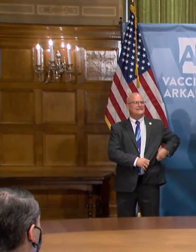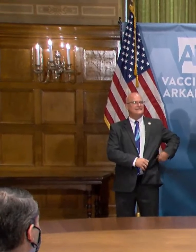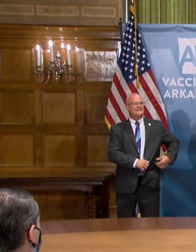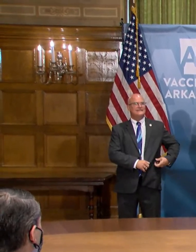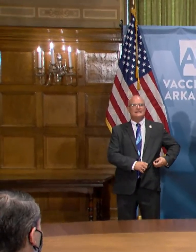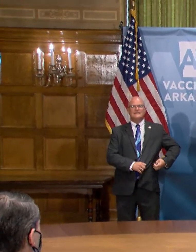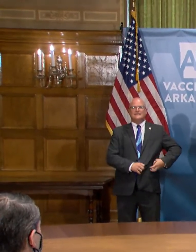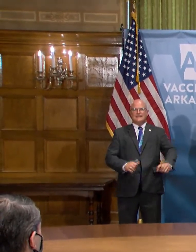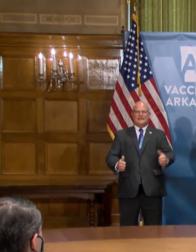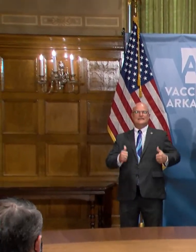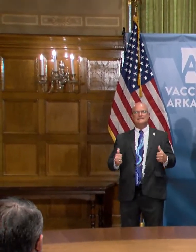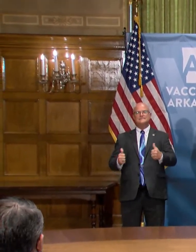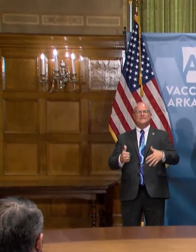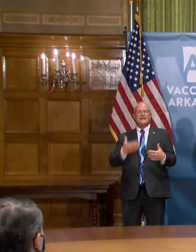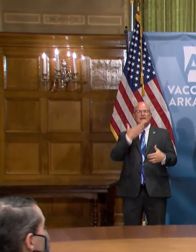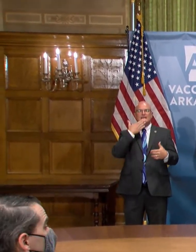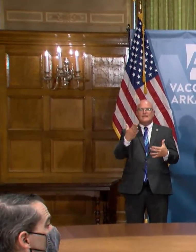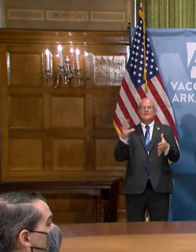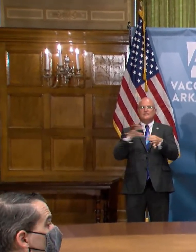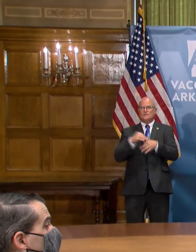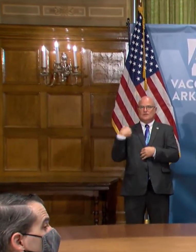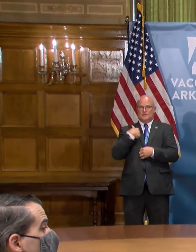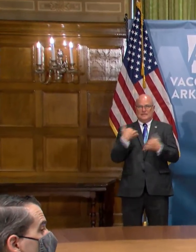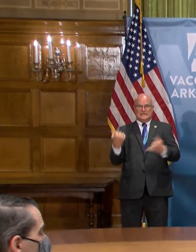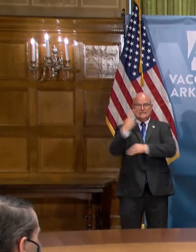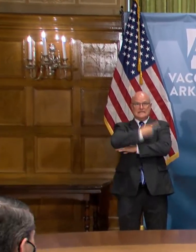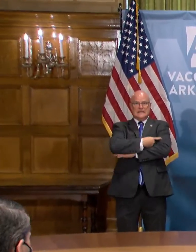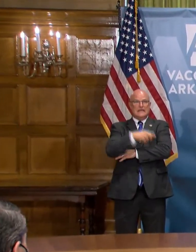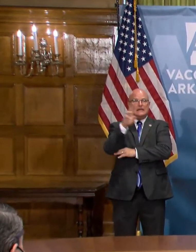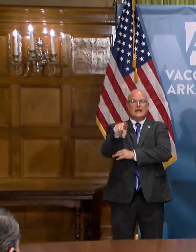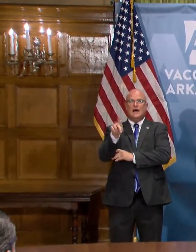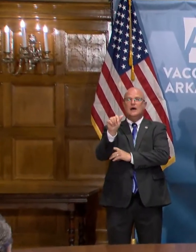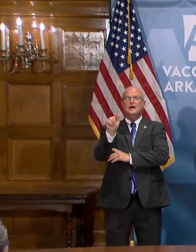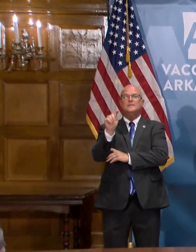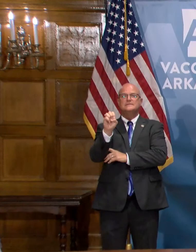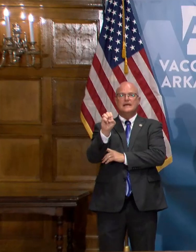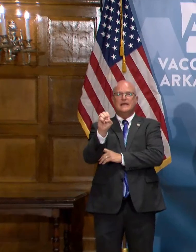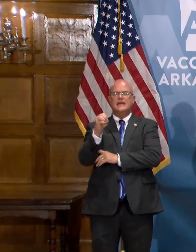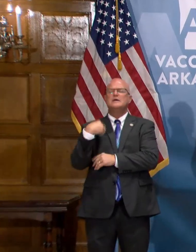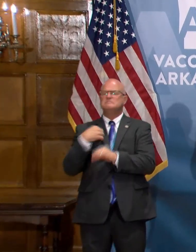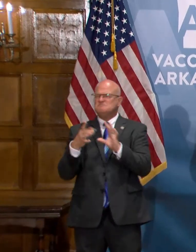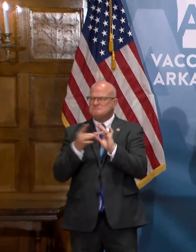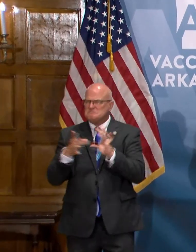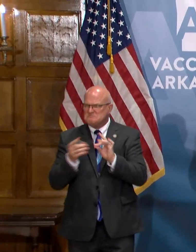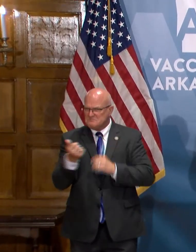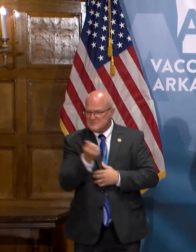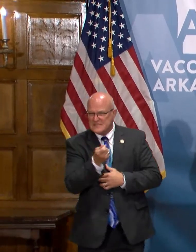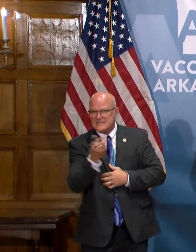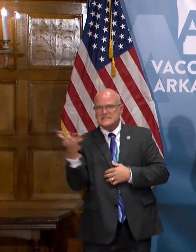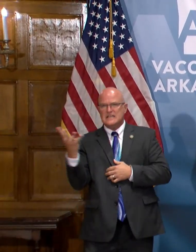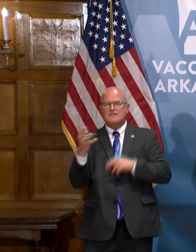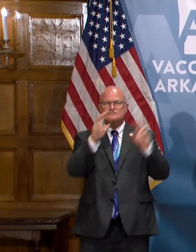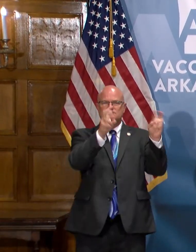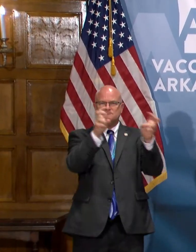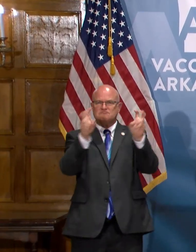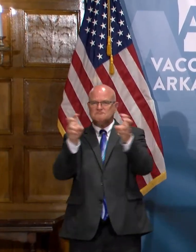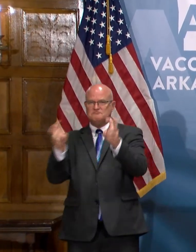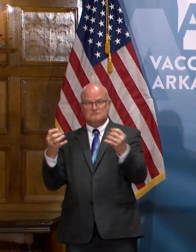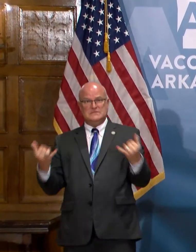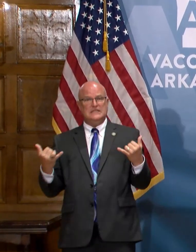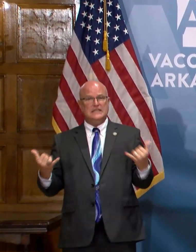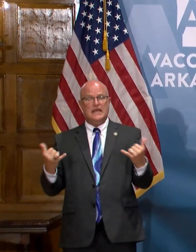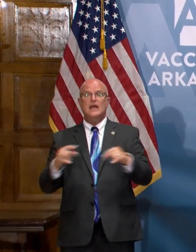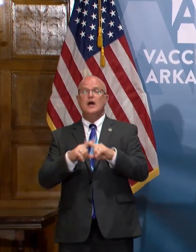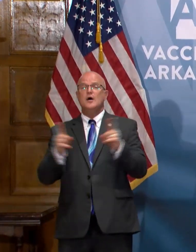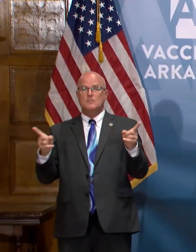Thank you for joining me for today's update. We'll talk about a number of different matters today.